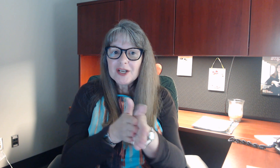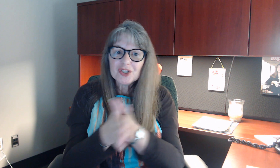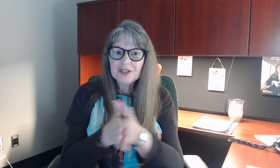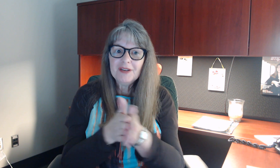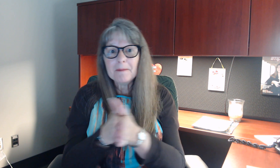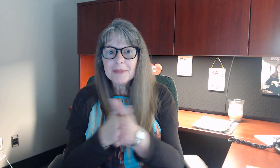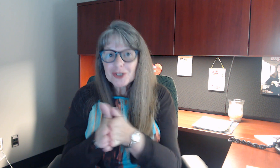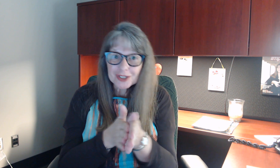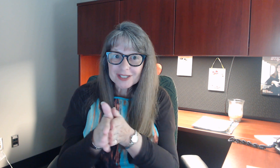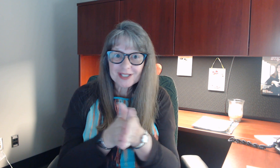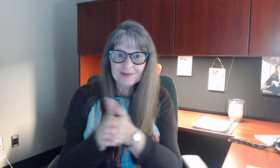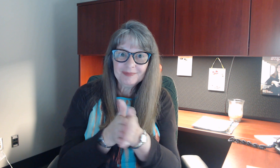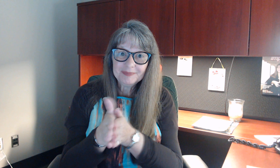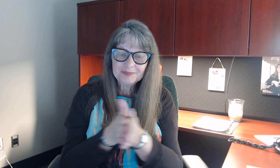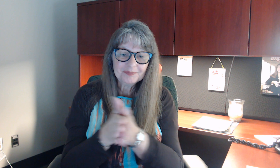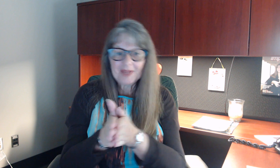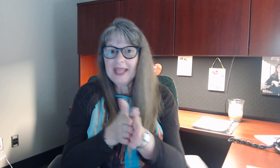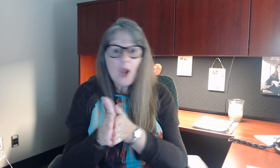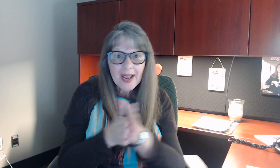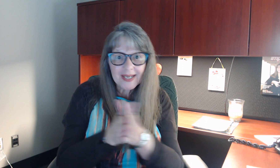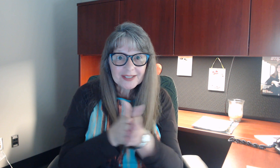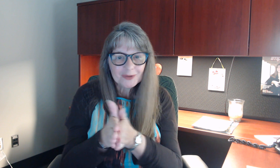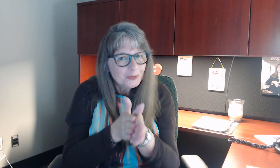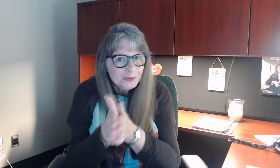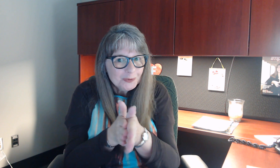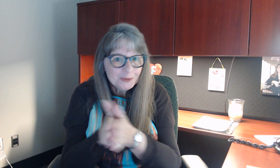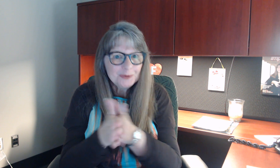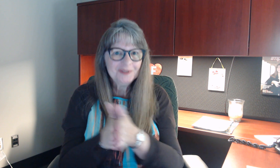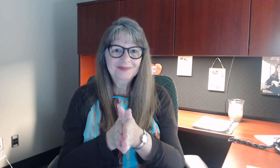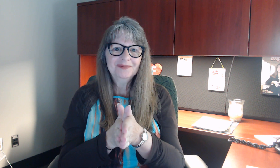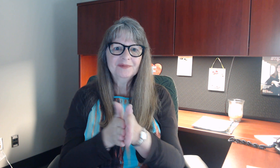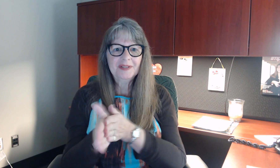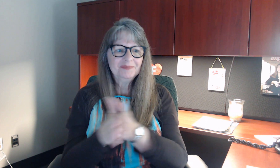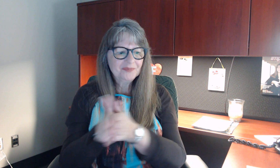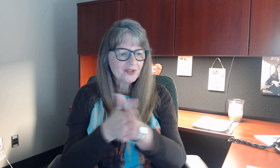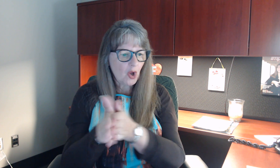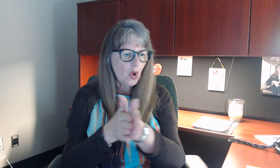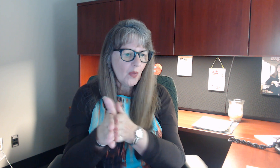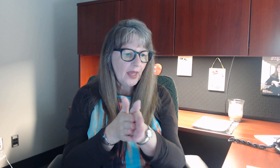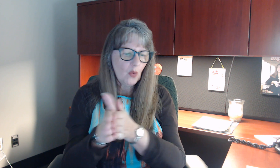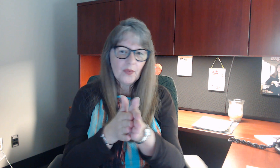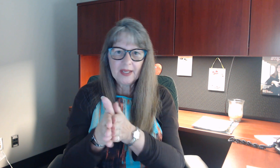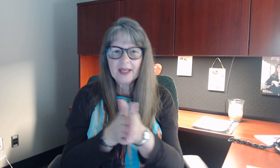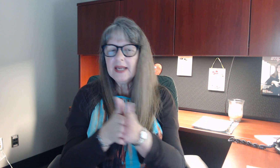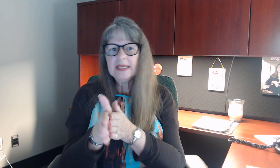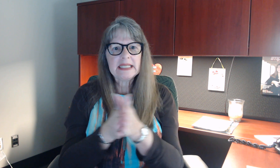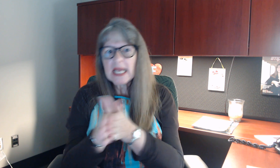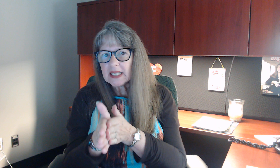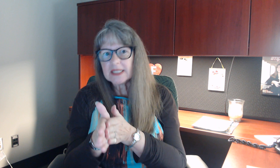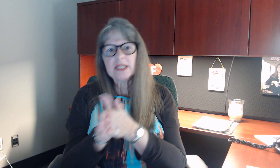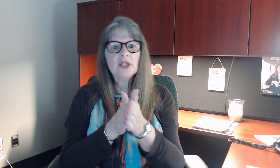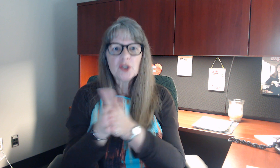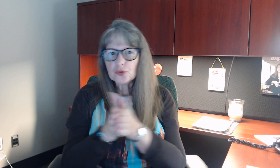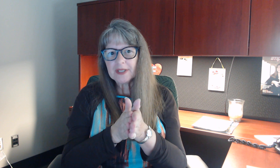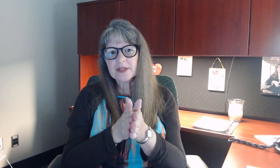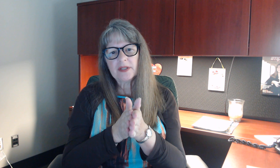Motivation, ambitious, can't wait. Ooh. All that whole thing. Zealous, industrious. Oh,